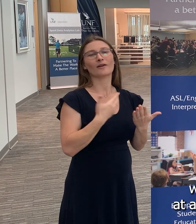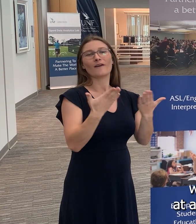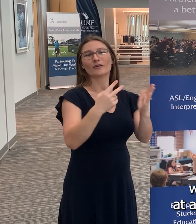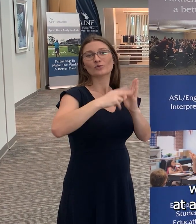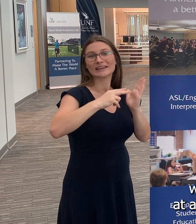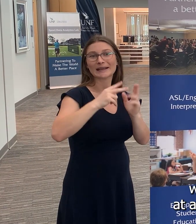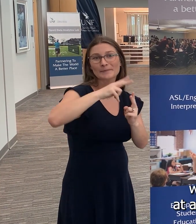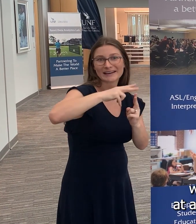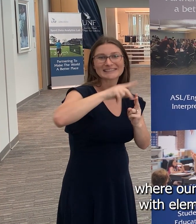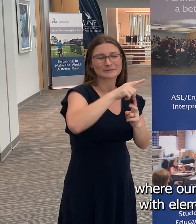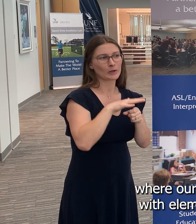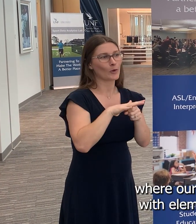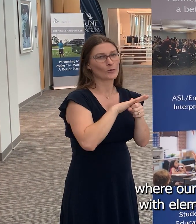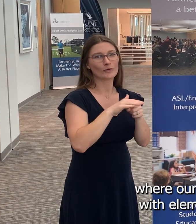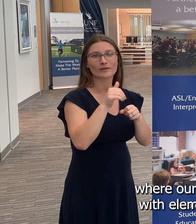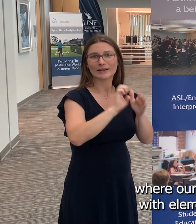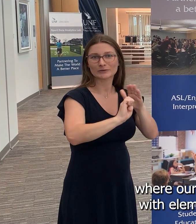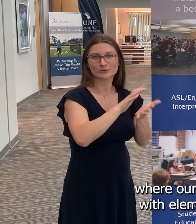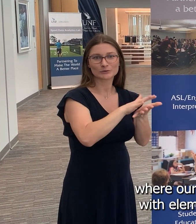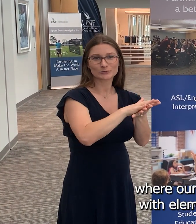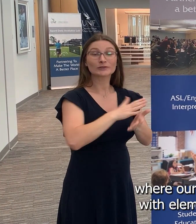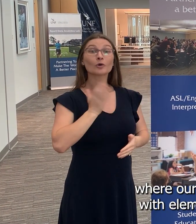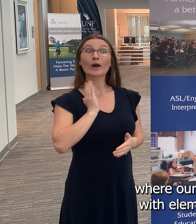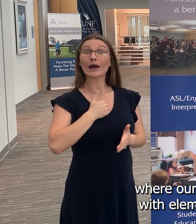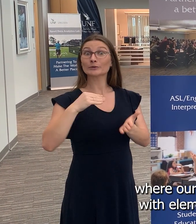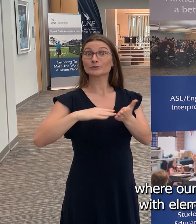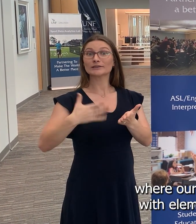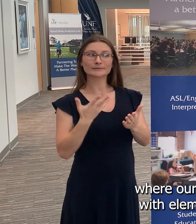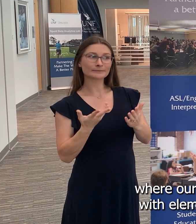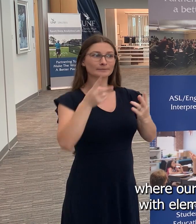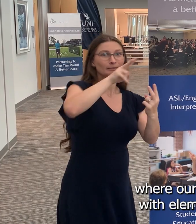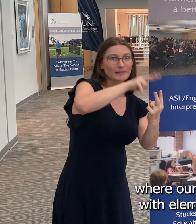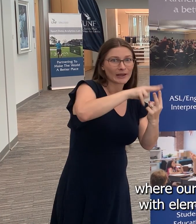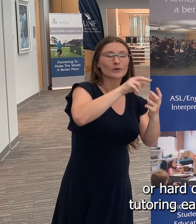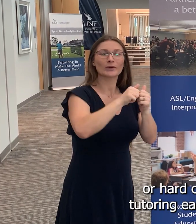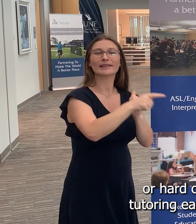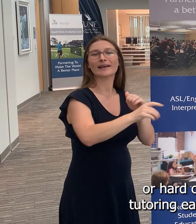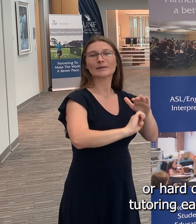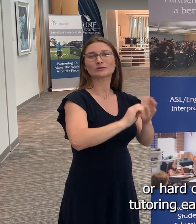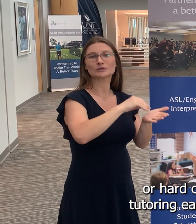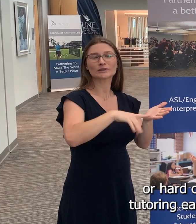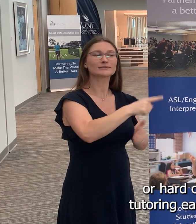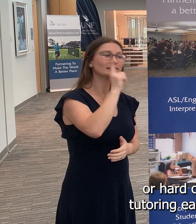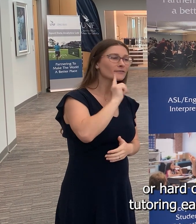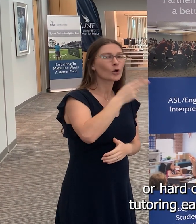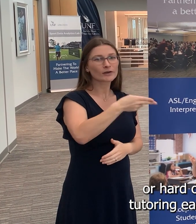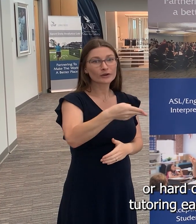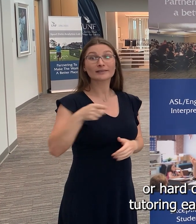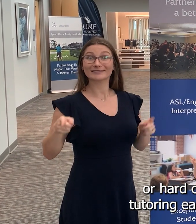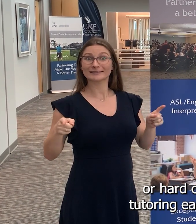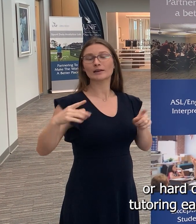at a local elementary school where our teacher candidates are paired with elementary students who are deaf or hard of hearing and get to